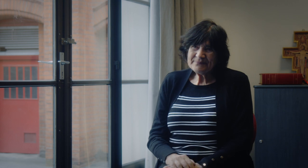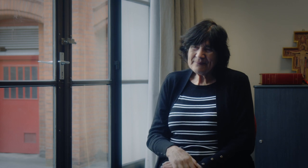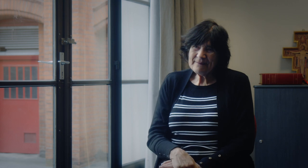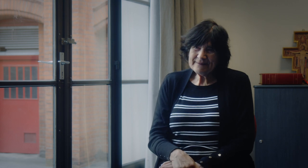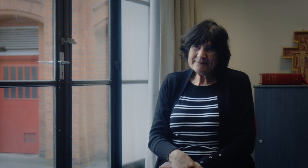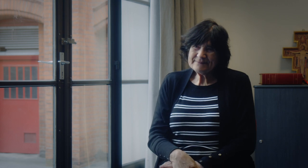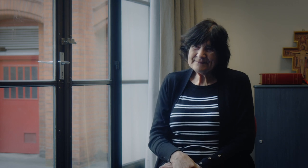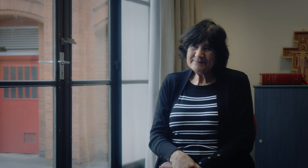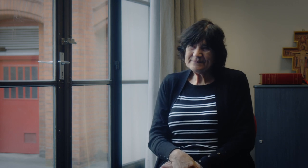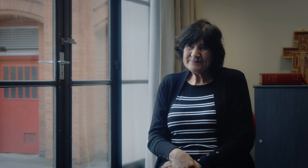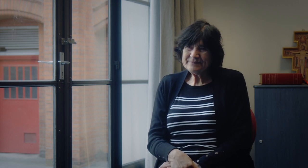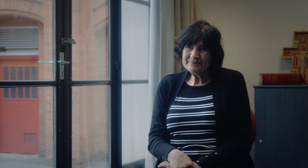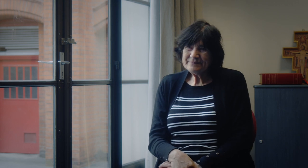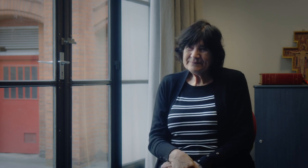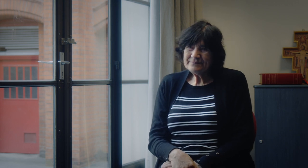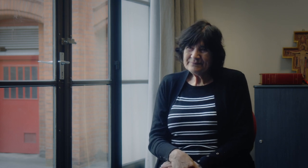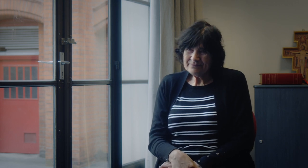Until COVID-19.